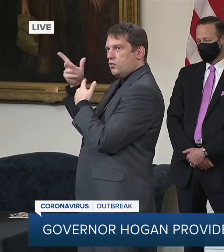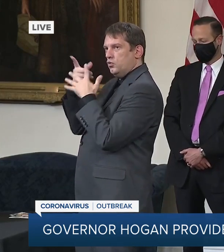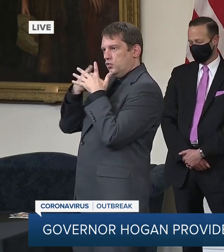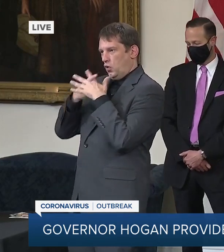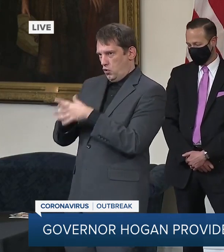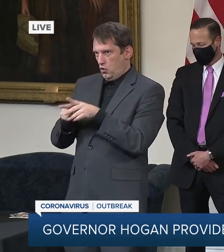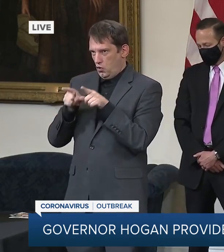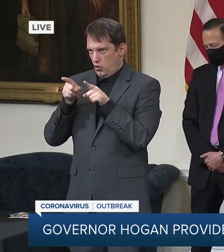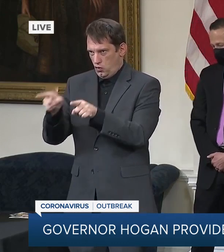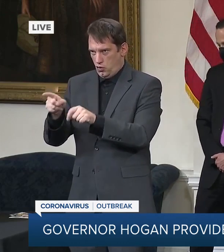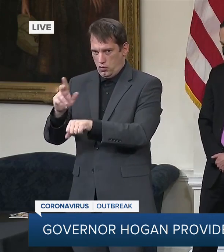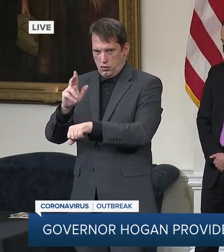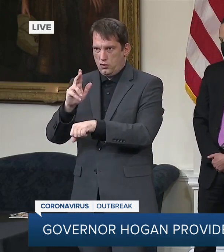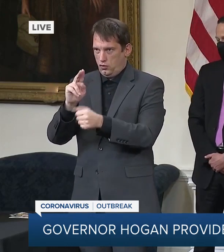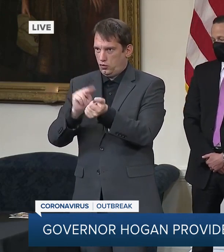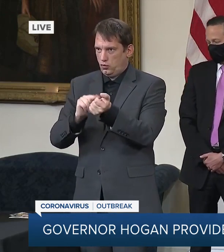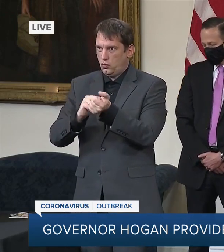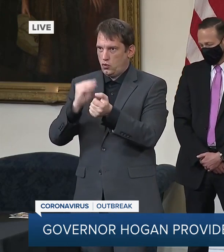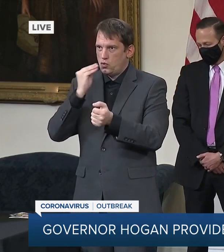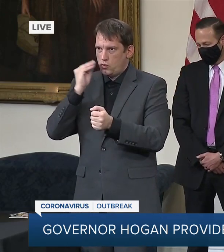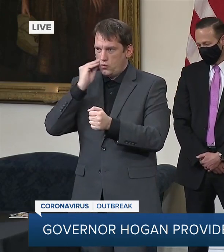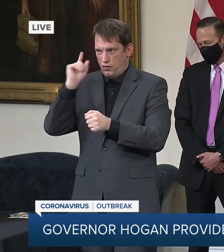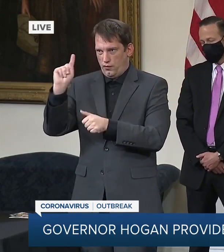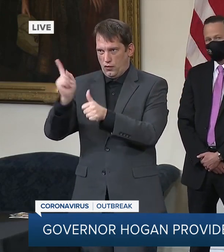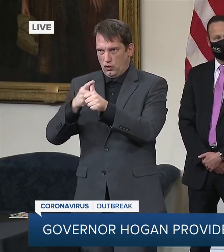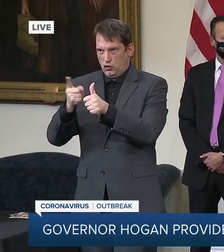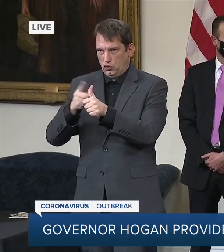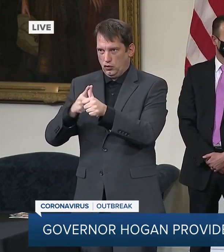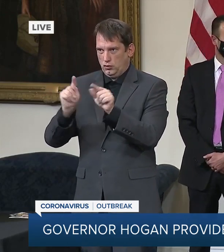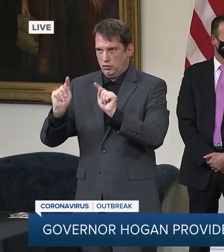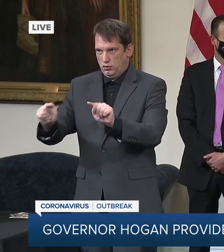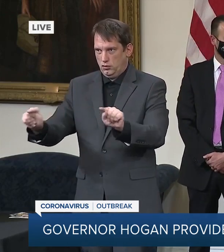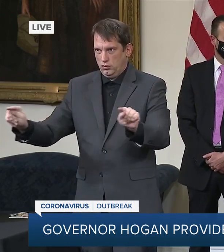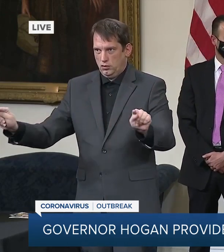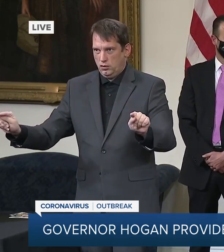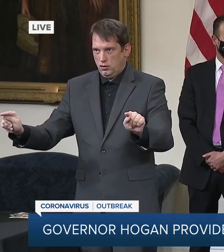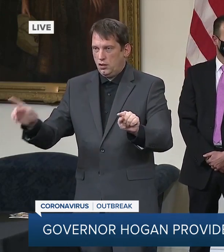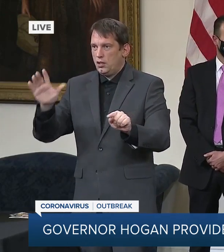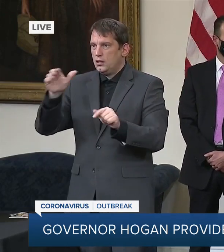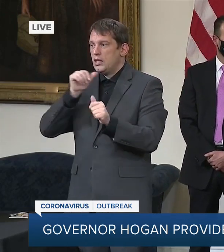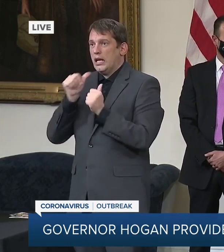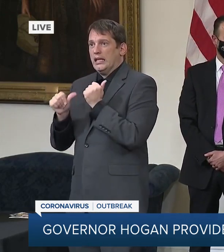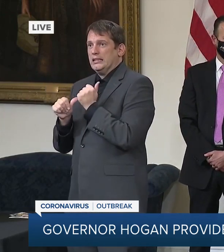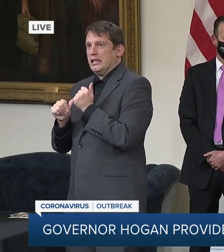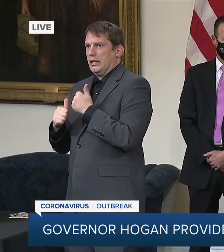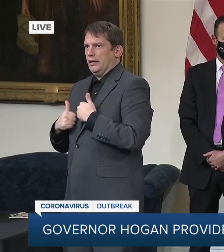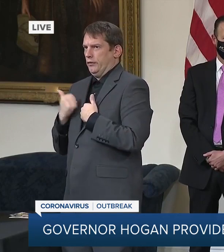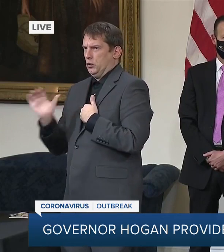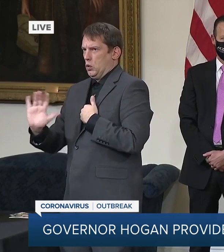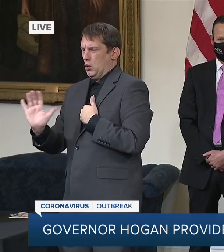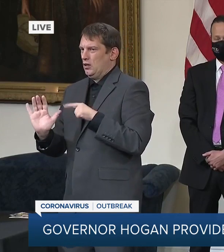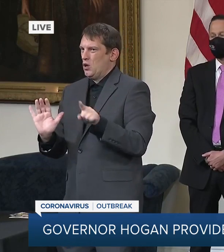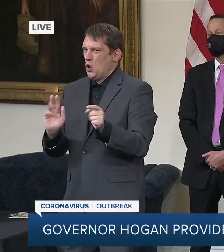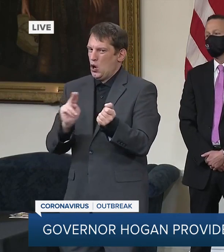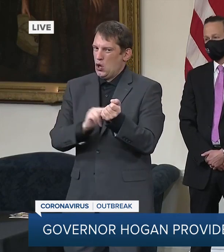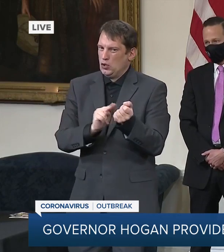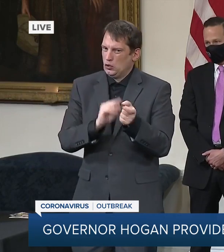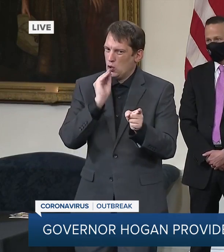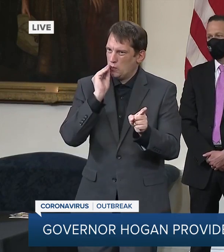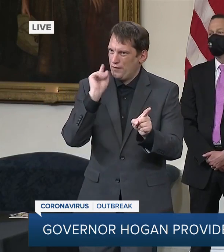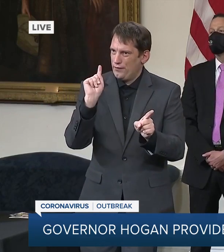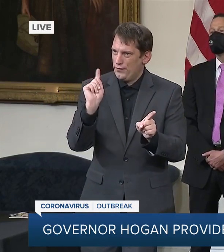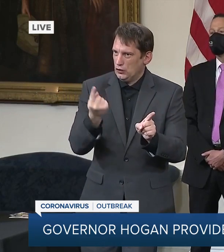say it'll begin within the next 2 weeks, does that mean every? Not assisted living Not facilities. it's nursing homes. Nursing home,